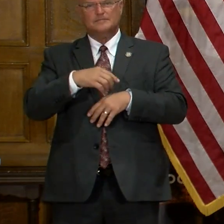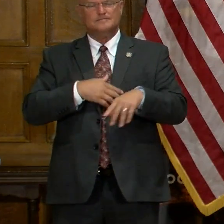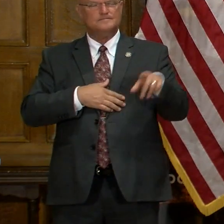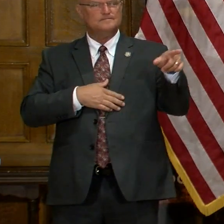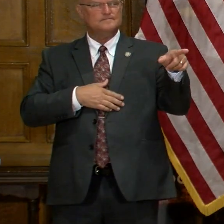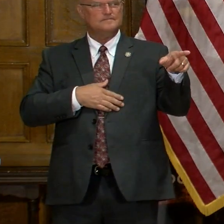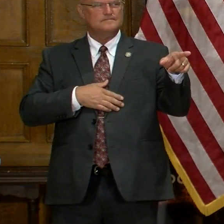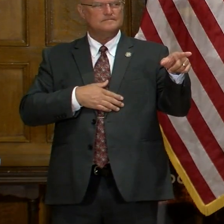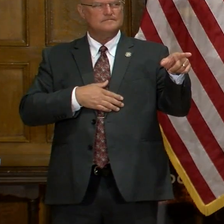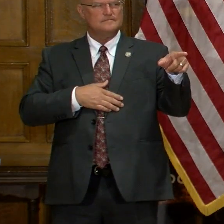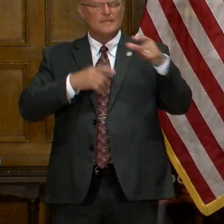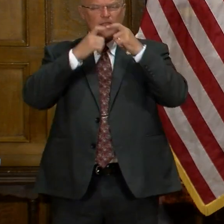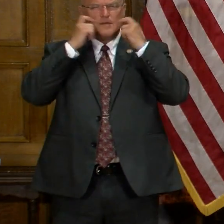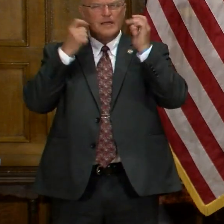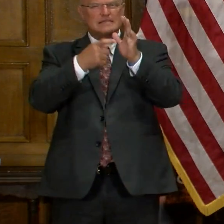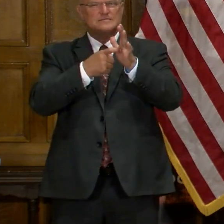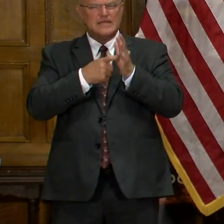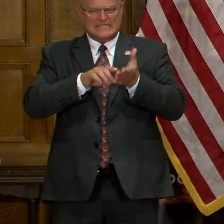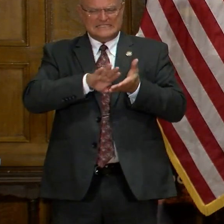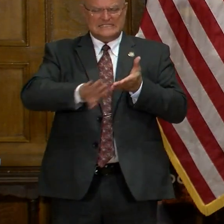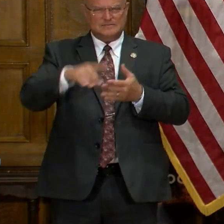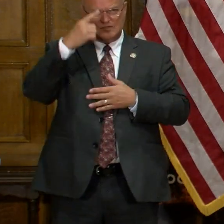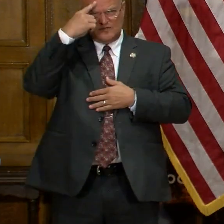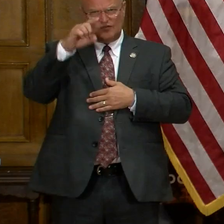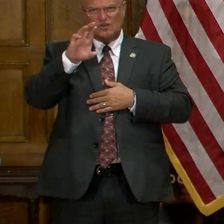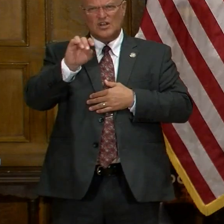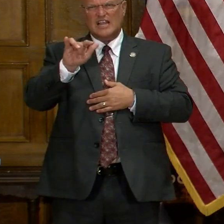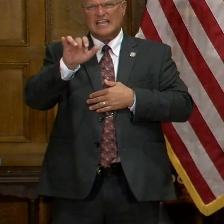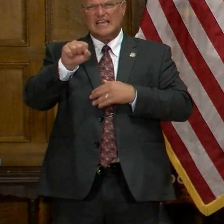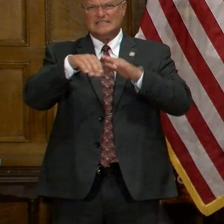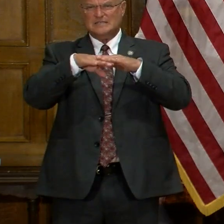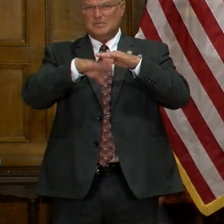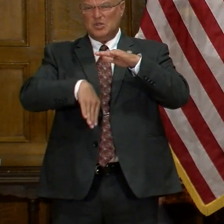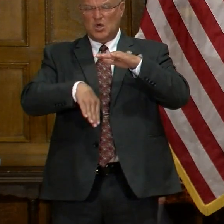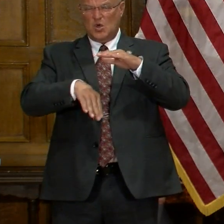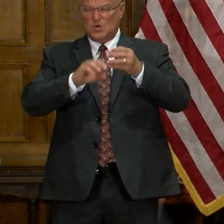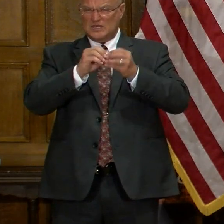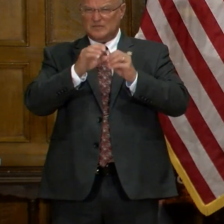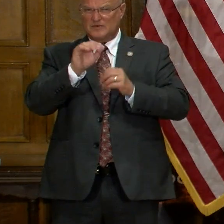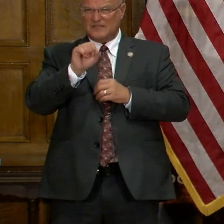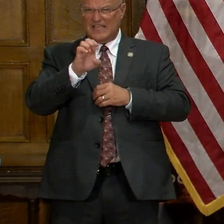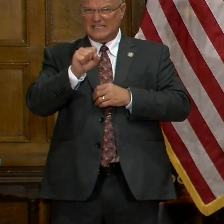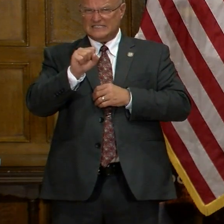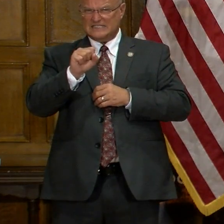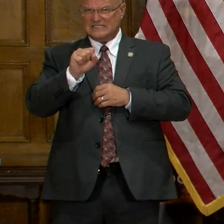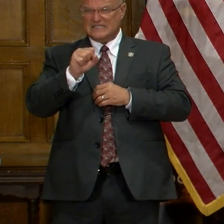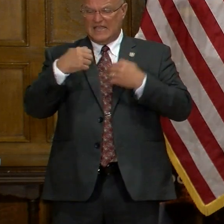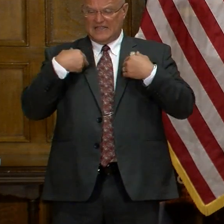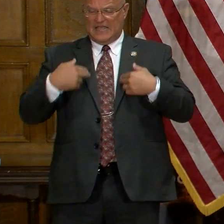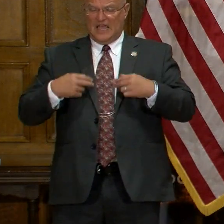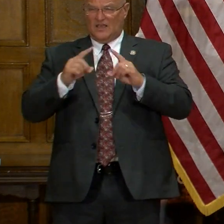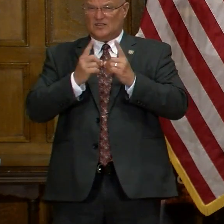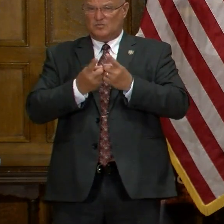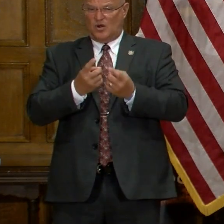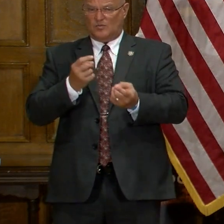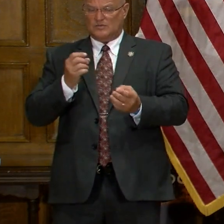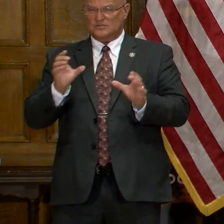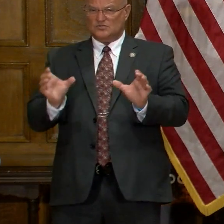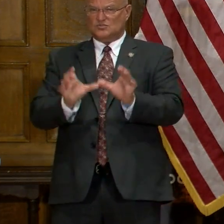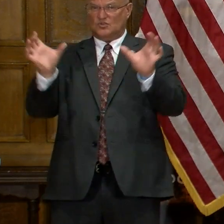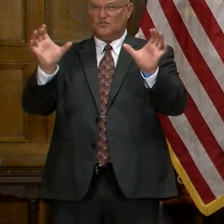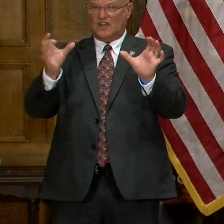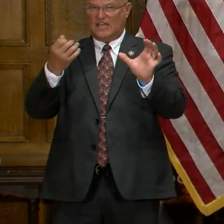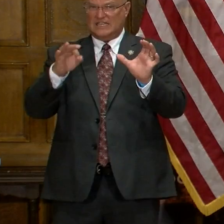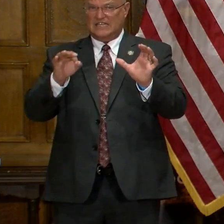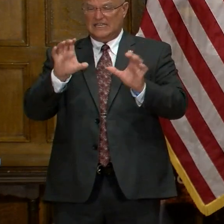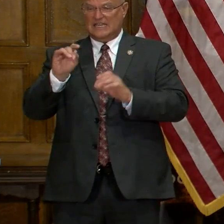In the mask mandate, there's an exemption for counties that fall below a certain number of cases. Has the health department certified any counties as